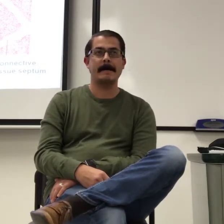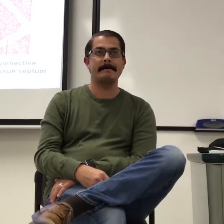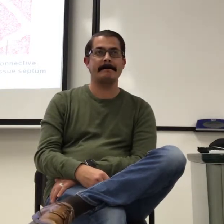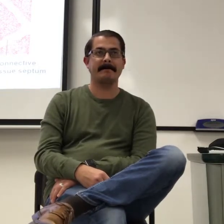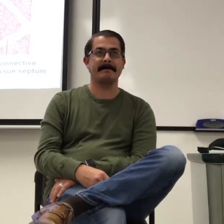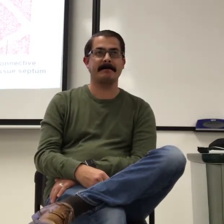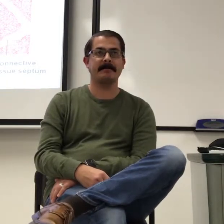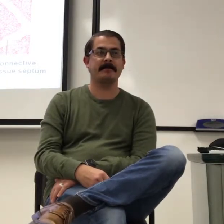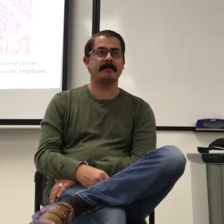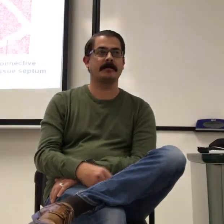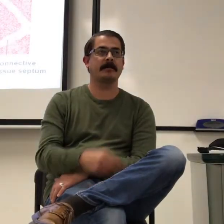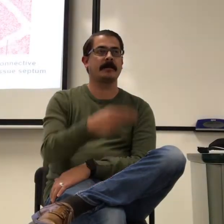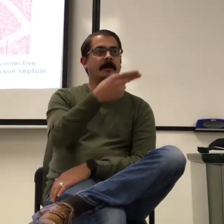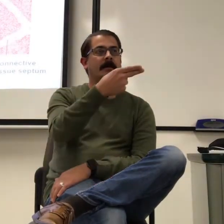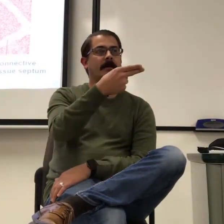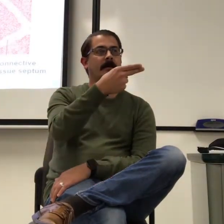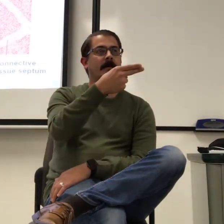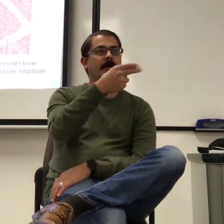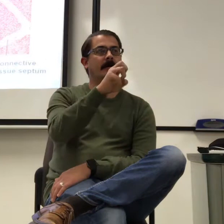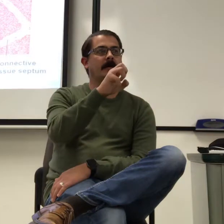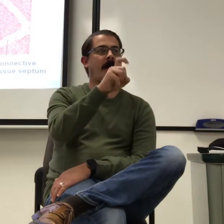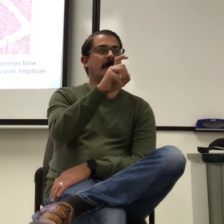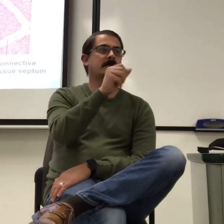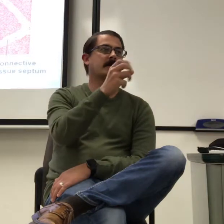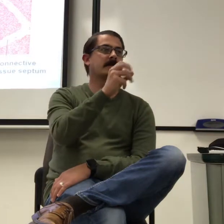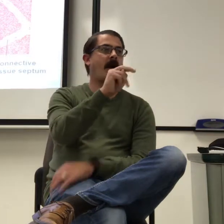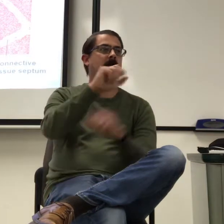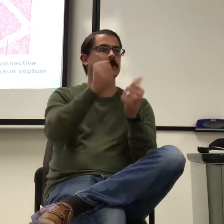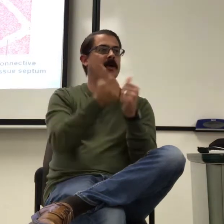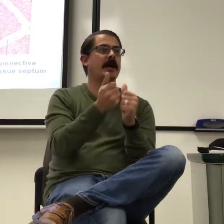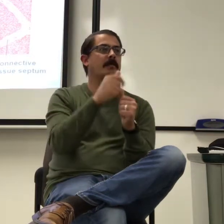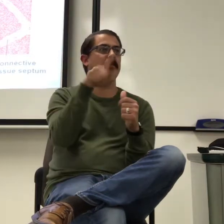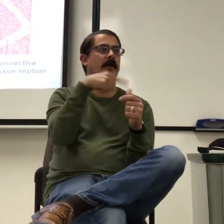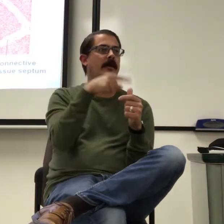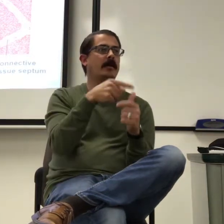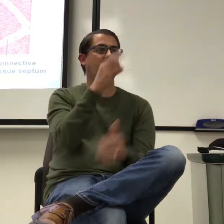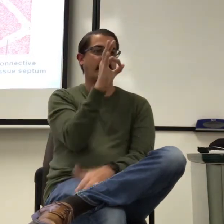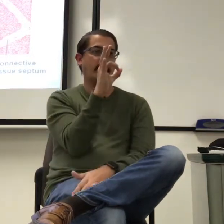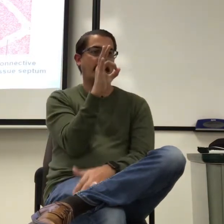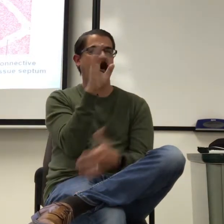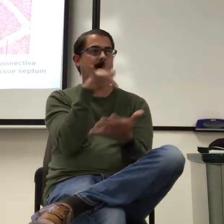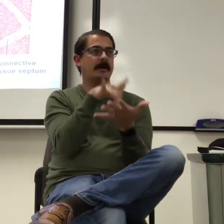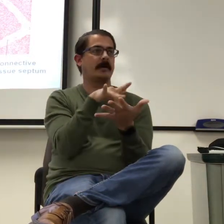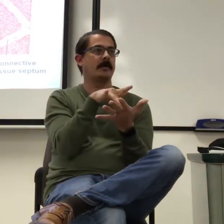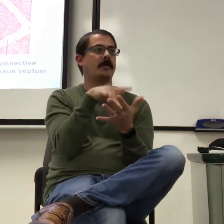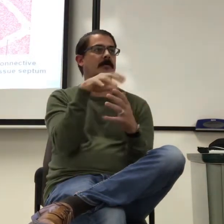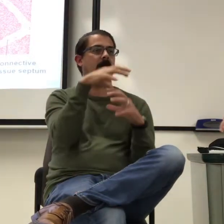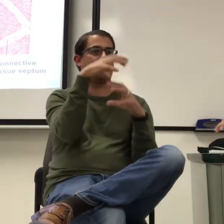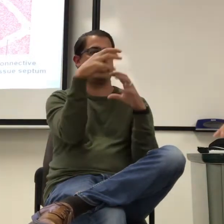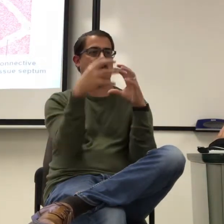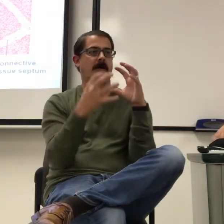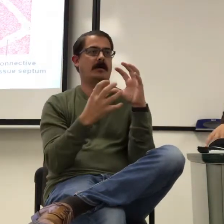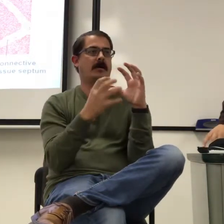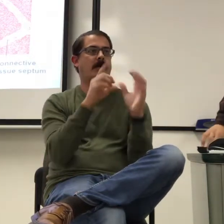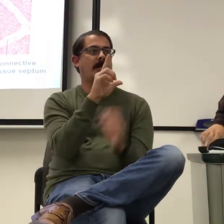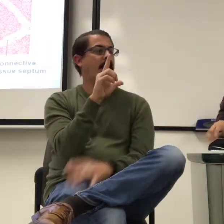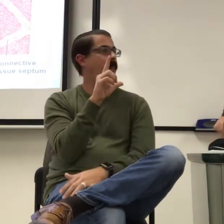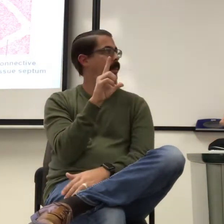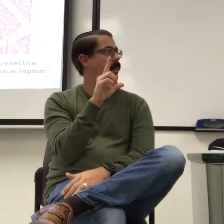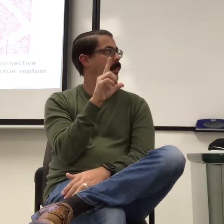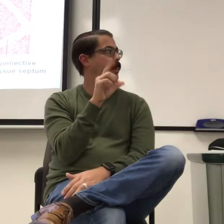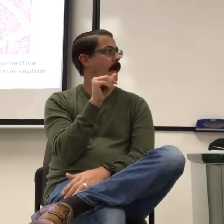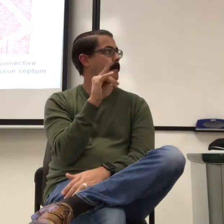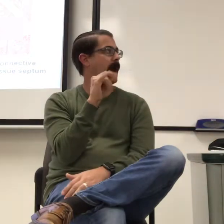You got a hexagon with a little shower drain in the middle there. And the idea is these lobules are packed out with hepatocytes